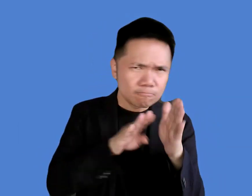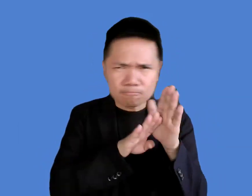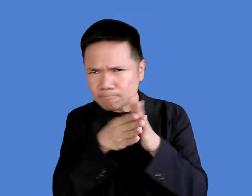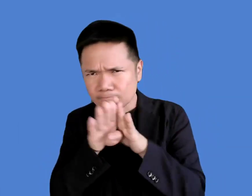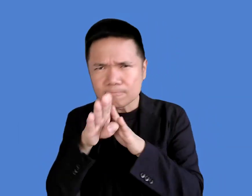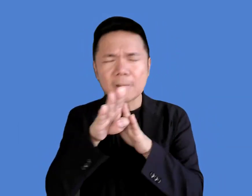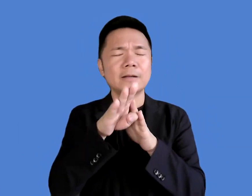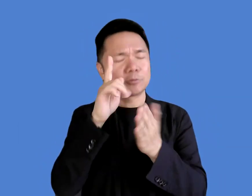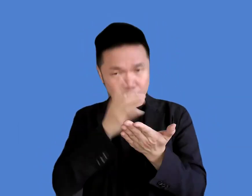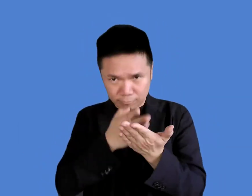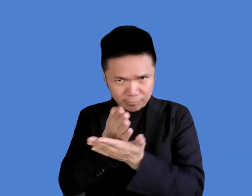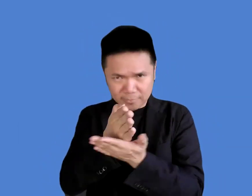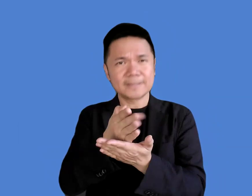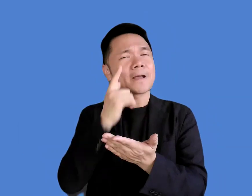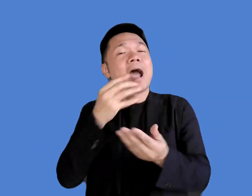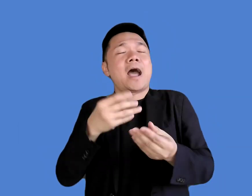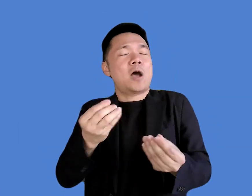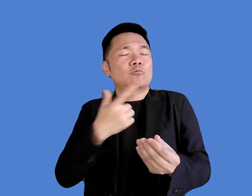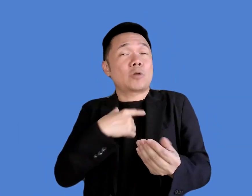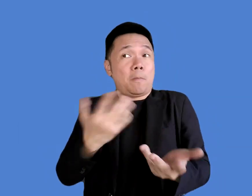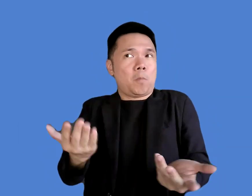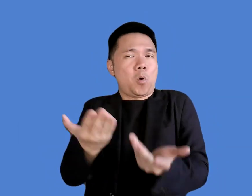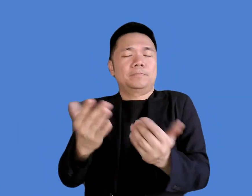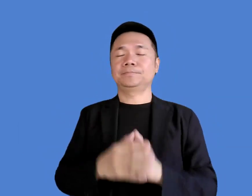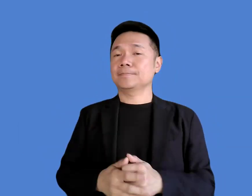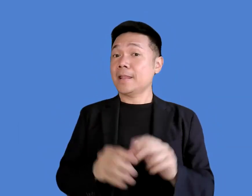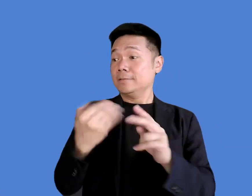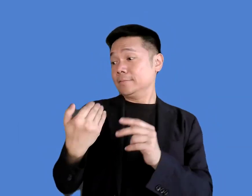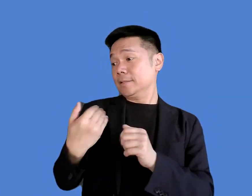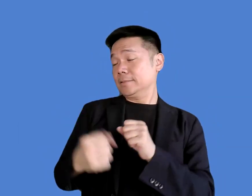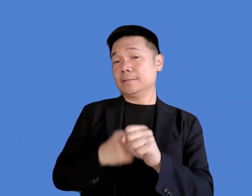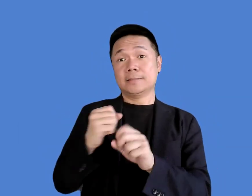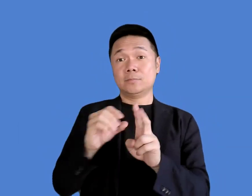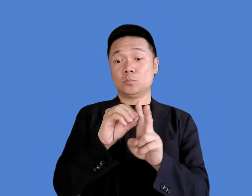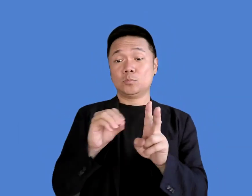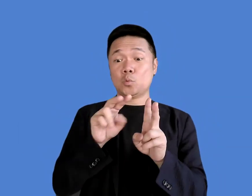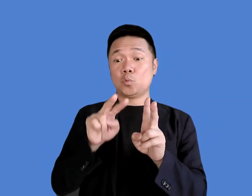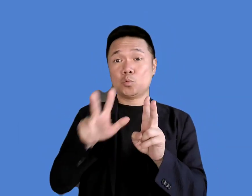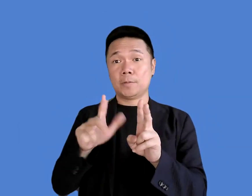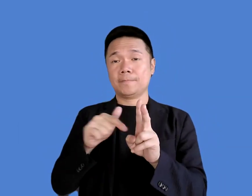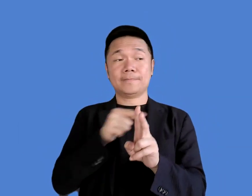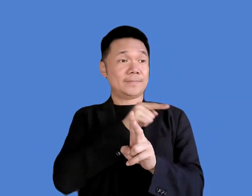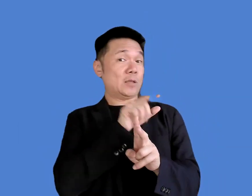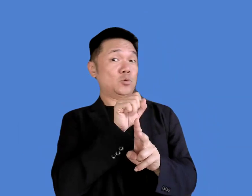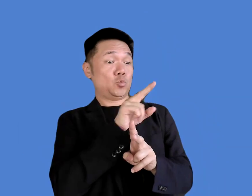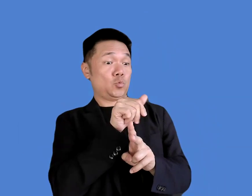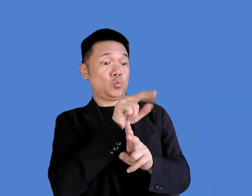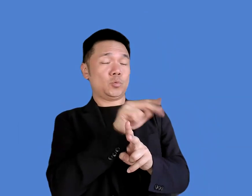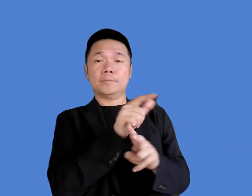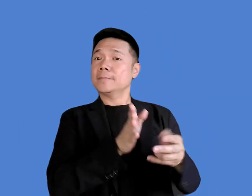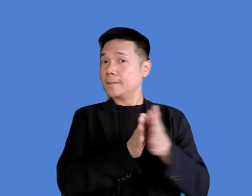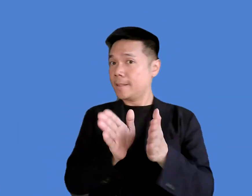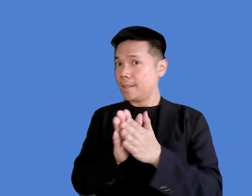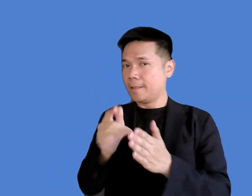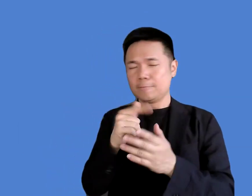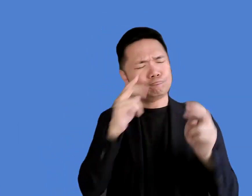to happen to drive action. In 2023, just last year, which Susan mentioned, we revisited these